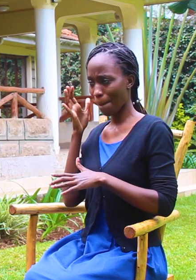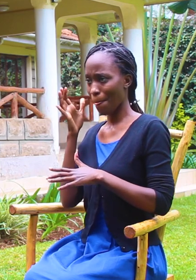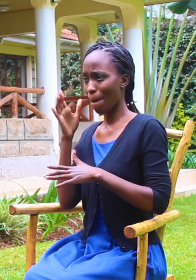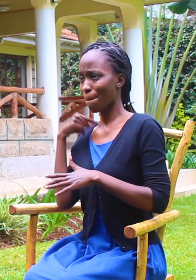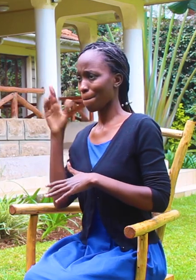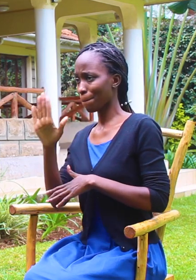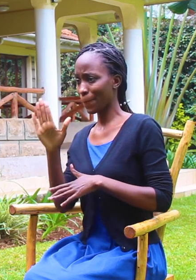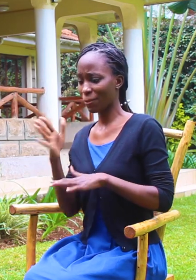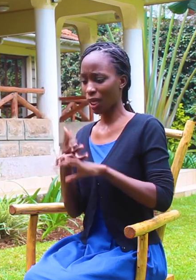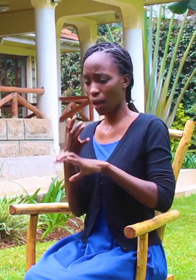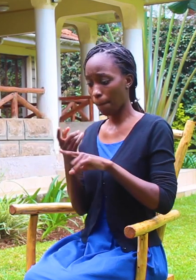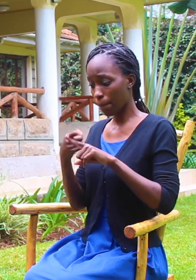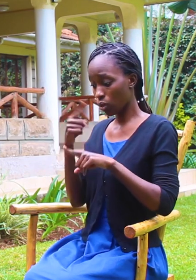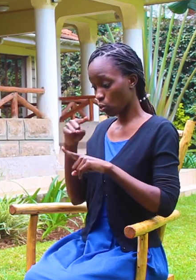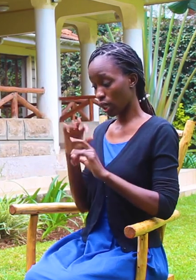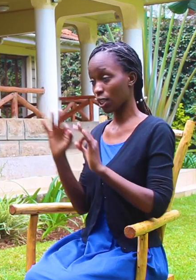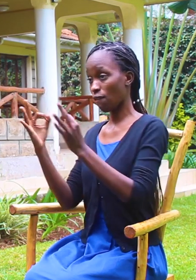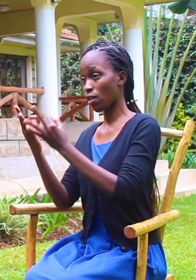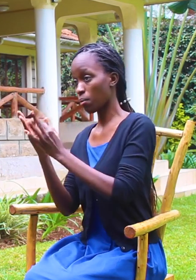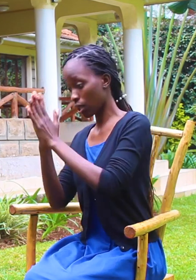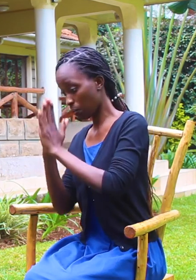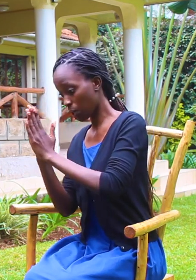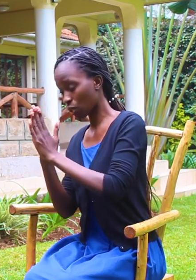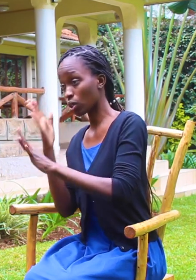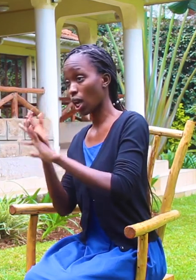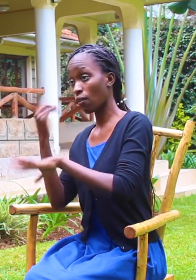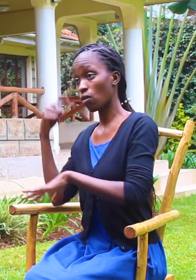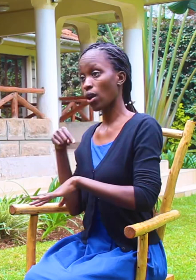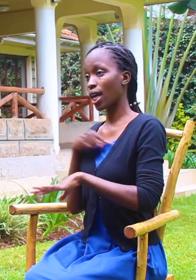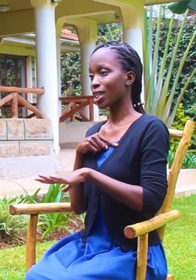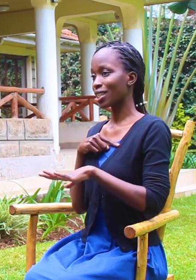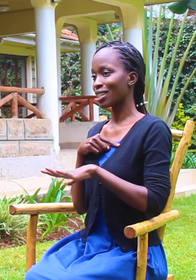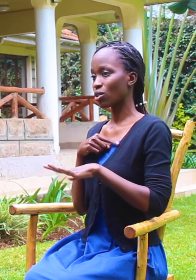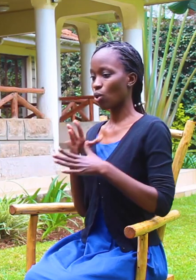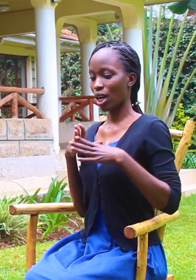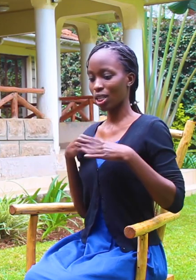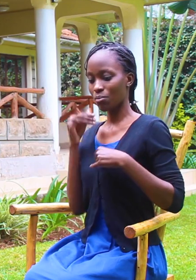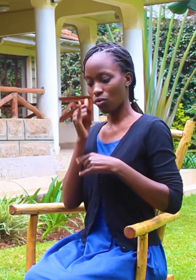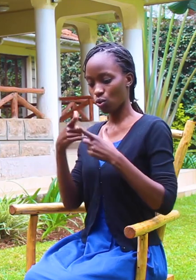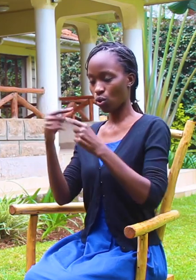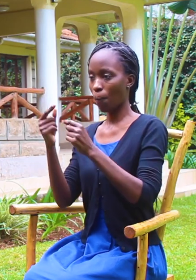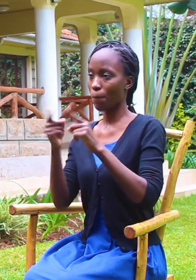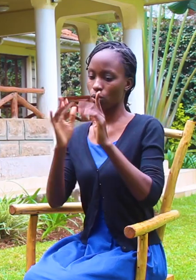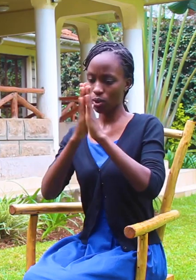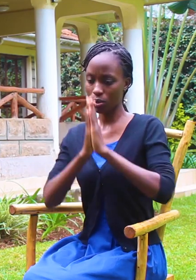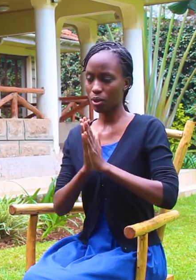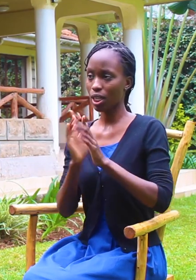But we prayed about it as a family. It was very difficult for us to release her. But we prayed about her, that, and we said, God has given us this